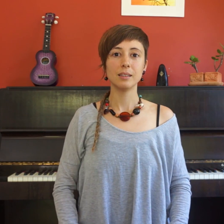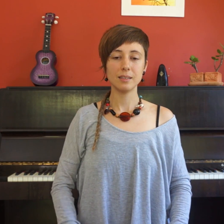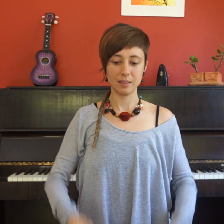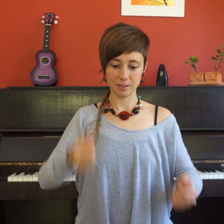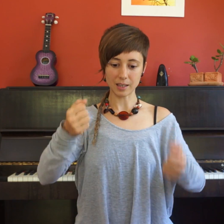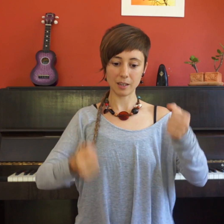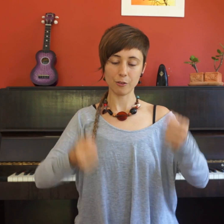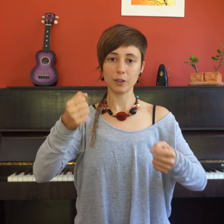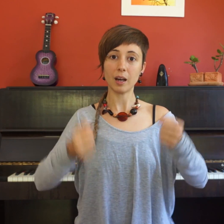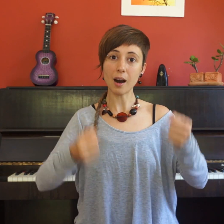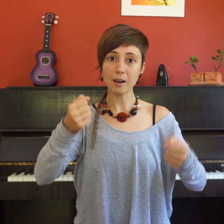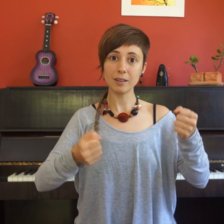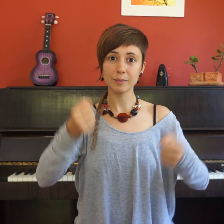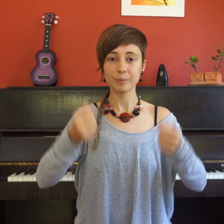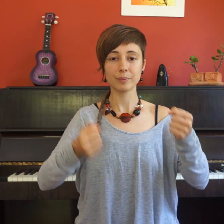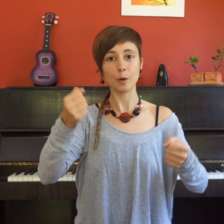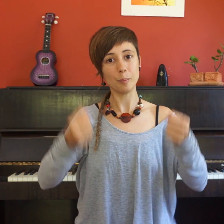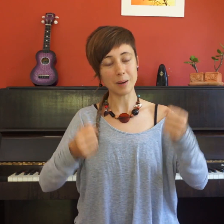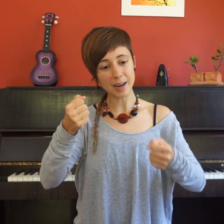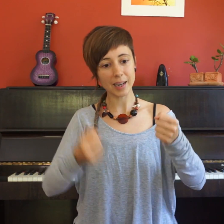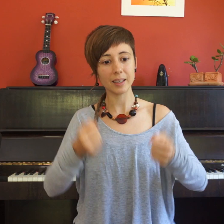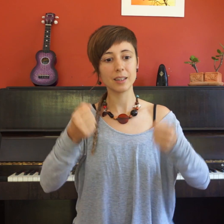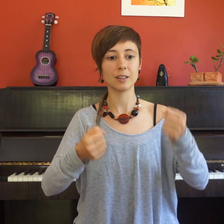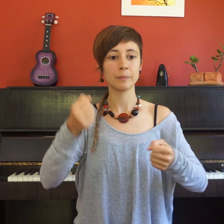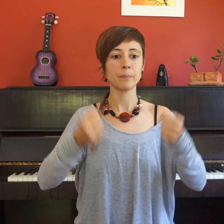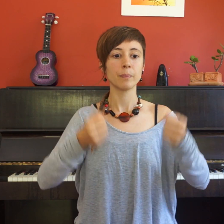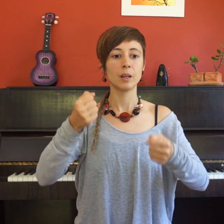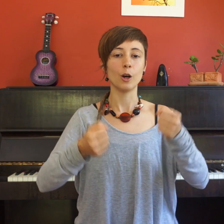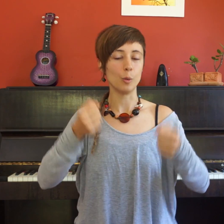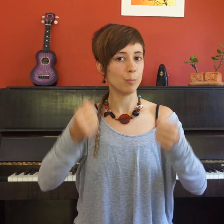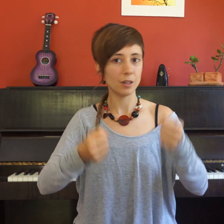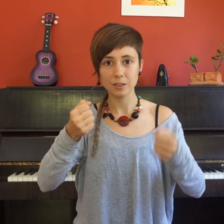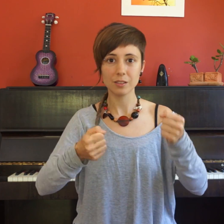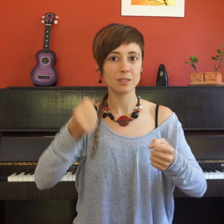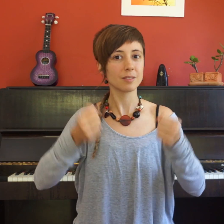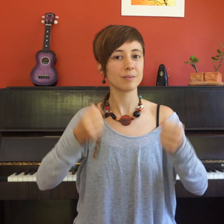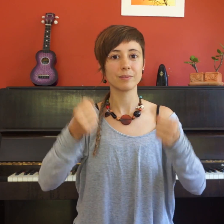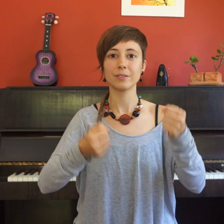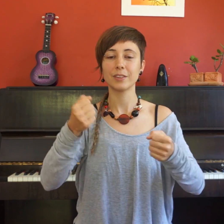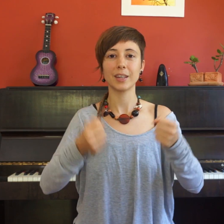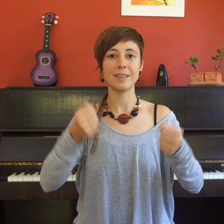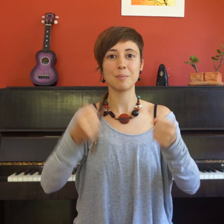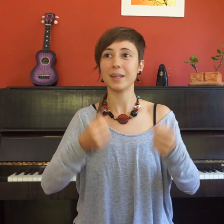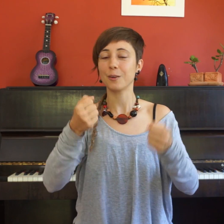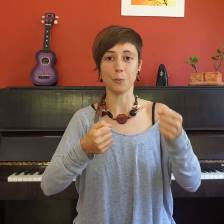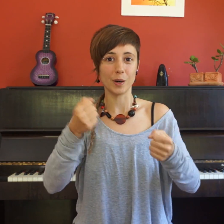This is the sign for car, or bike, or bus, again depending on what